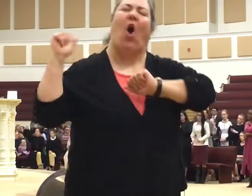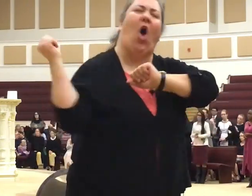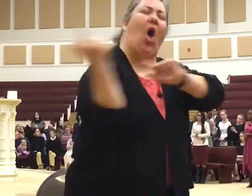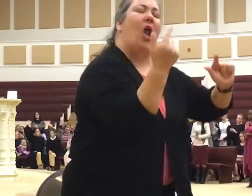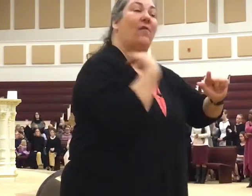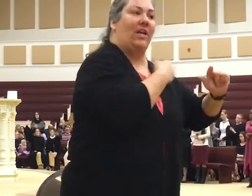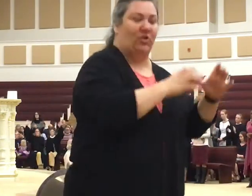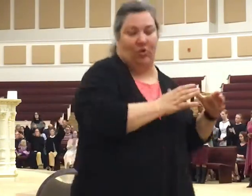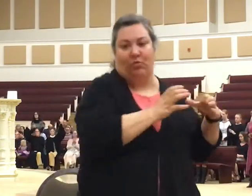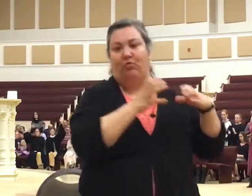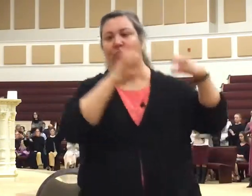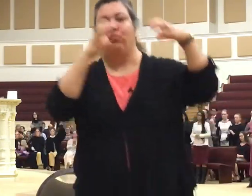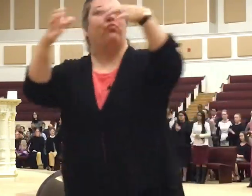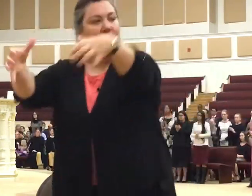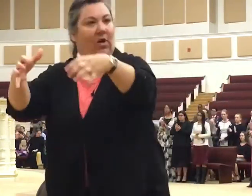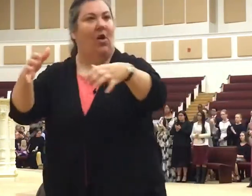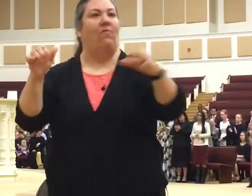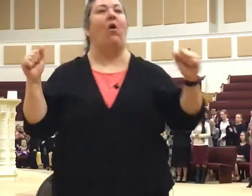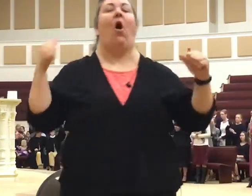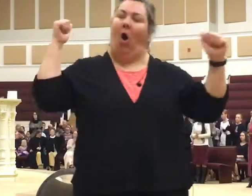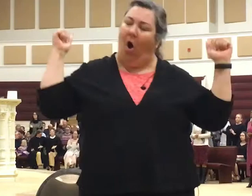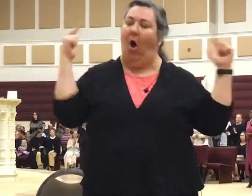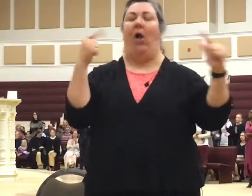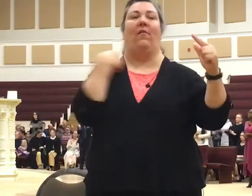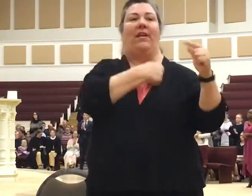there. It's time for us all to get the promise.